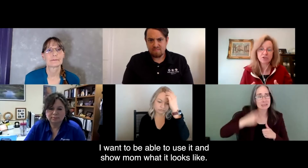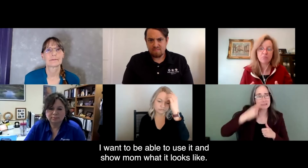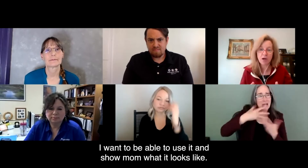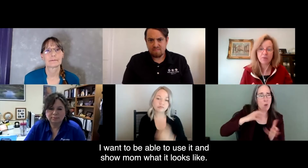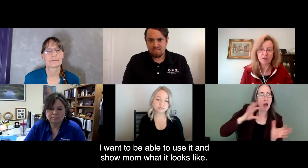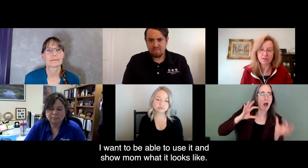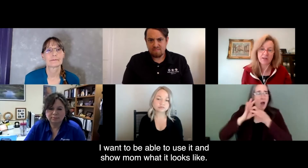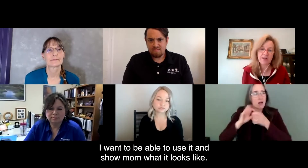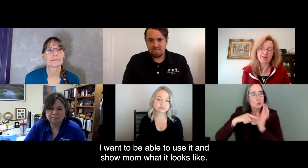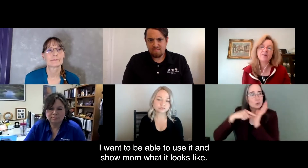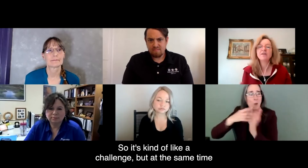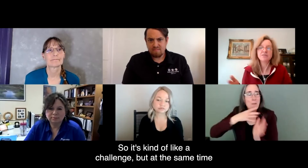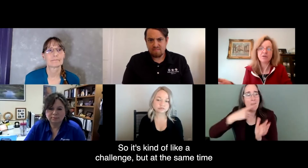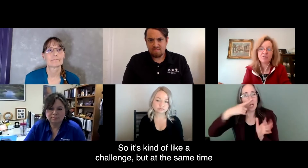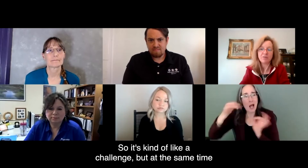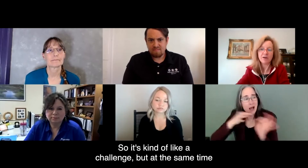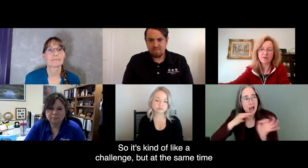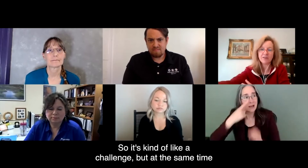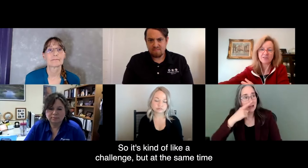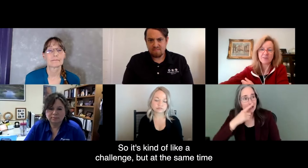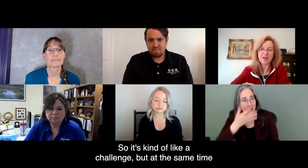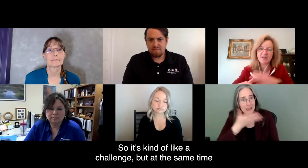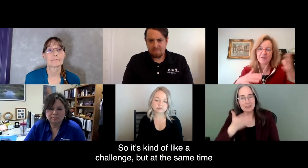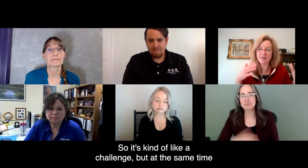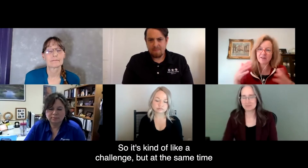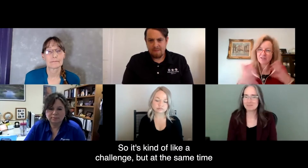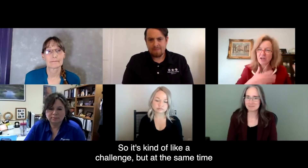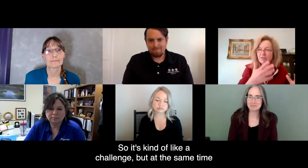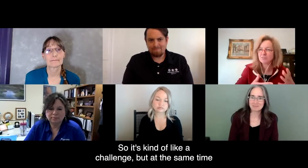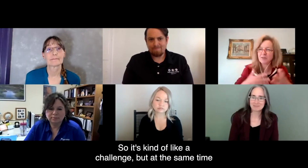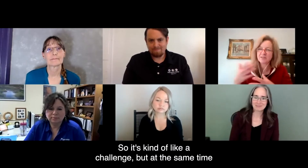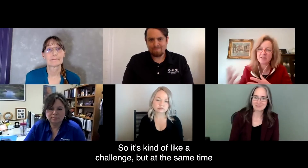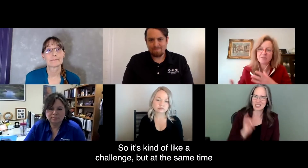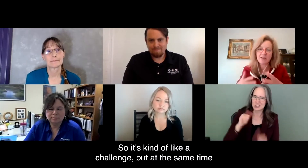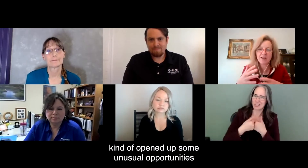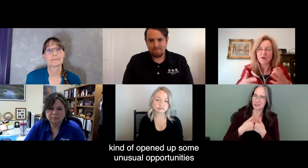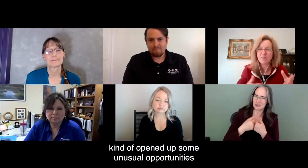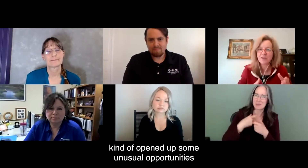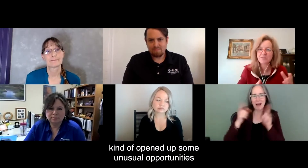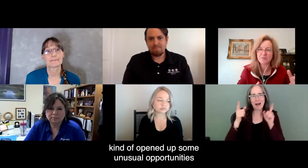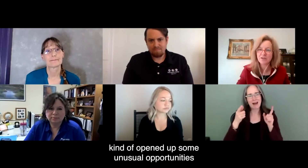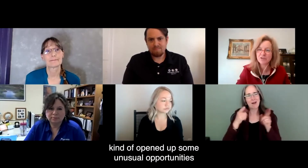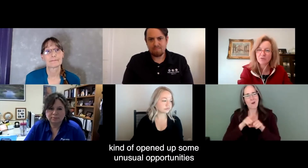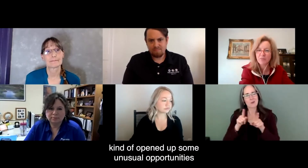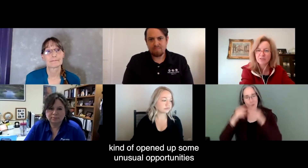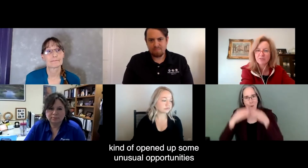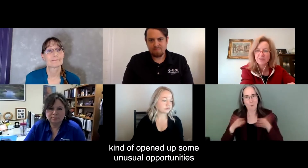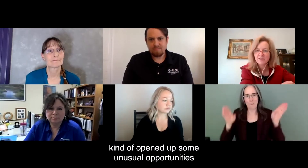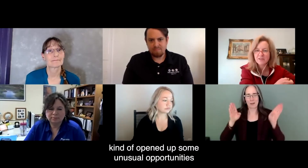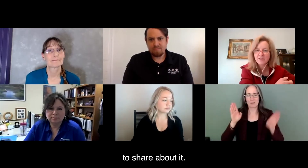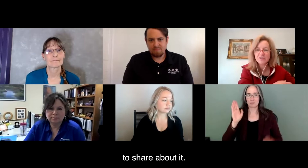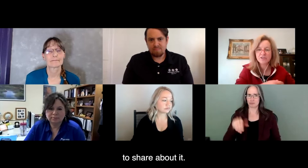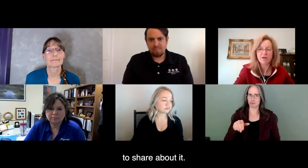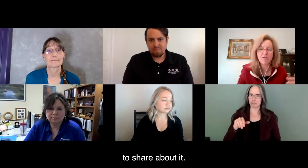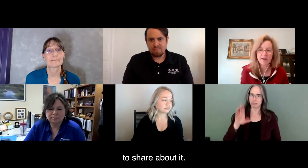it and show mom what it looks like. So it's been kind of like a challenge, but at the same time, kind of opened up some unusual